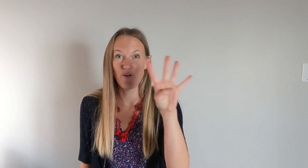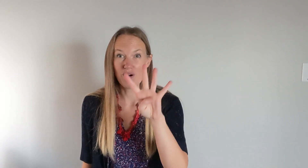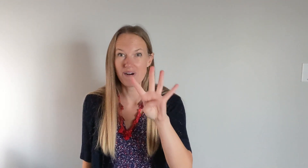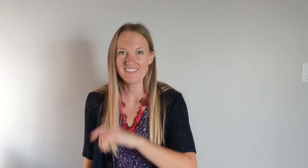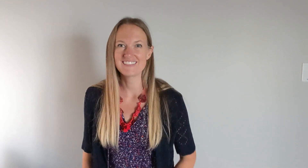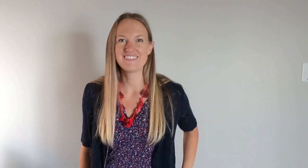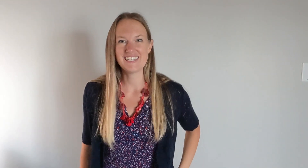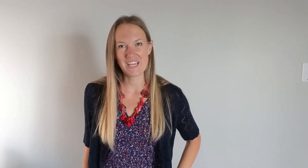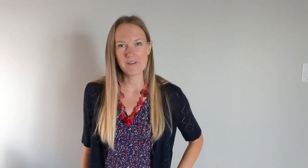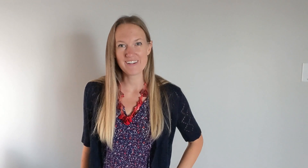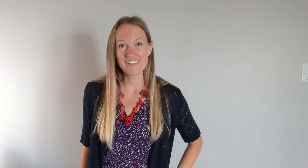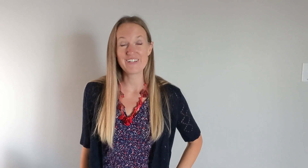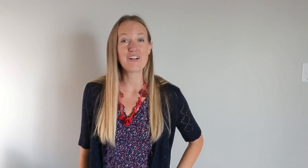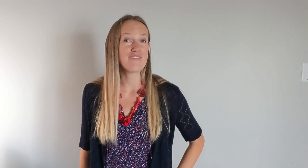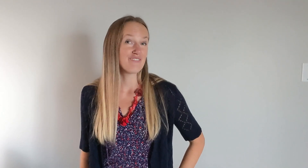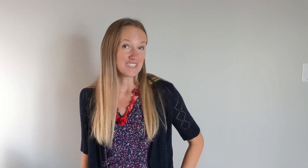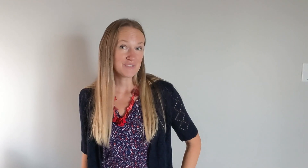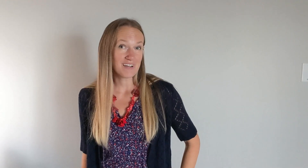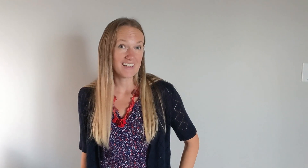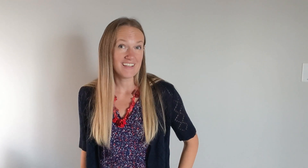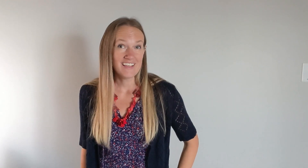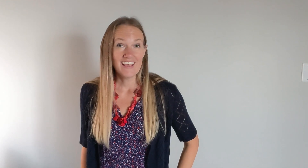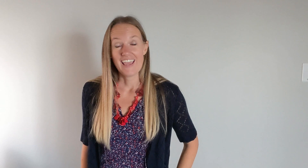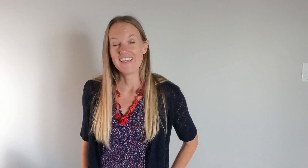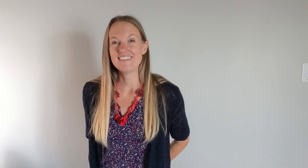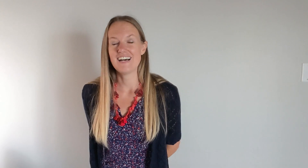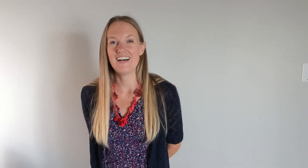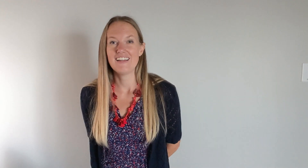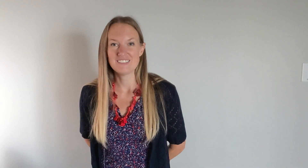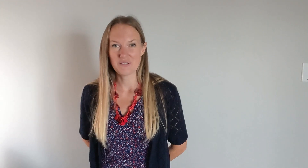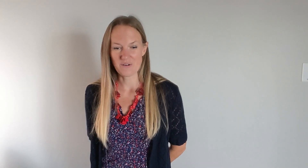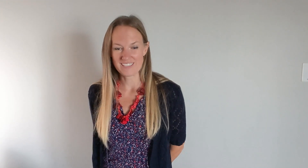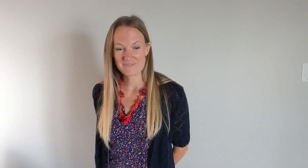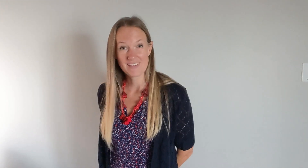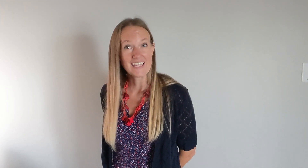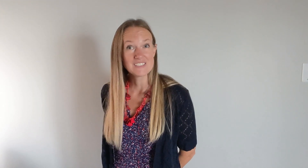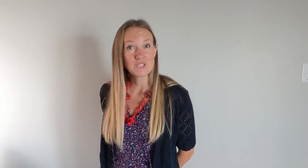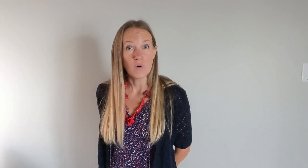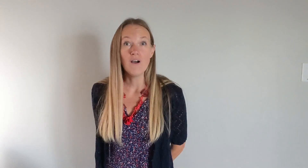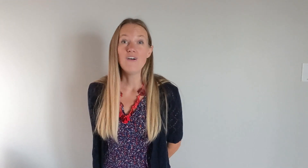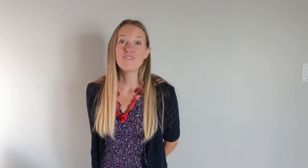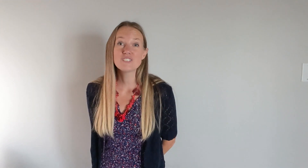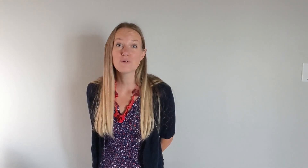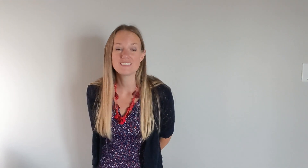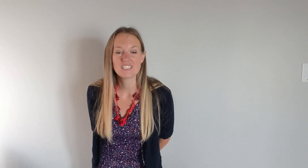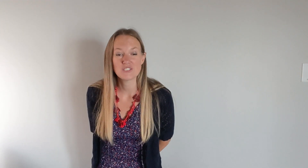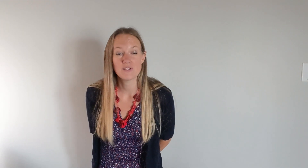4 parts. So today we are going to learn verse 1 and also the chorus. Okay, so verse 1 starts with,